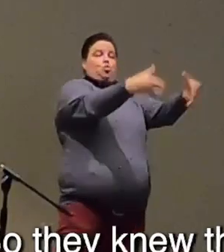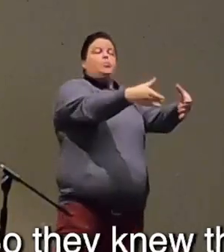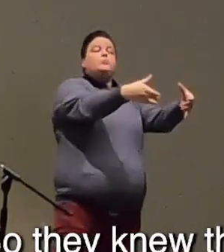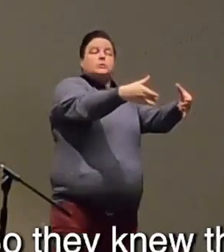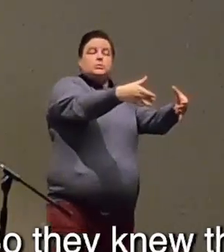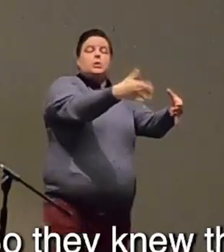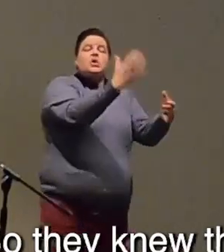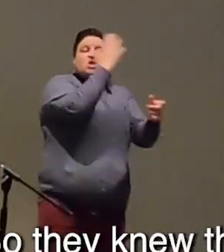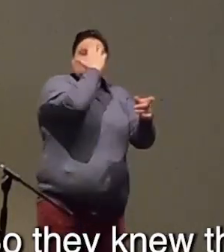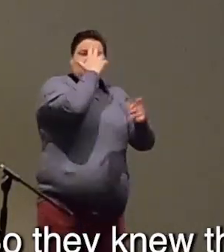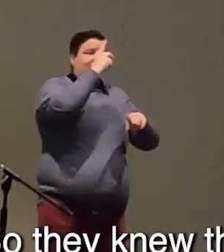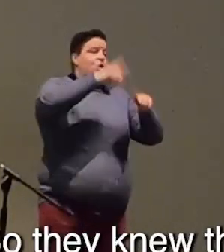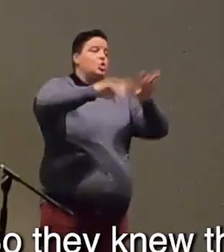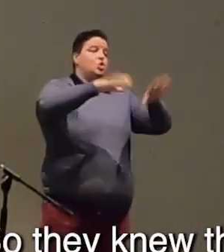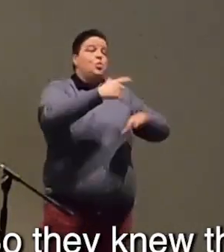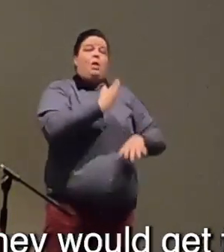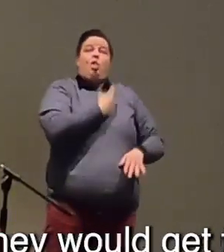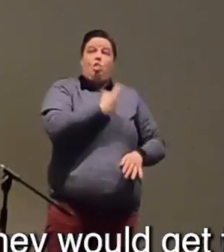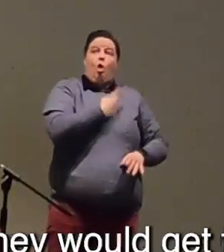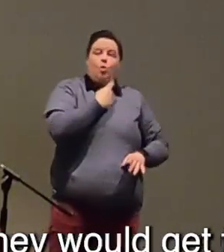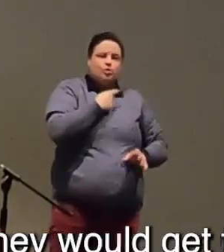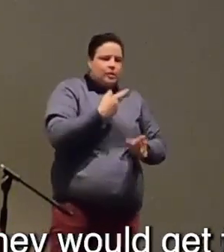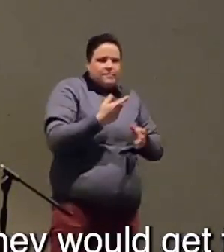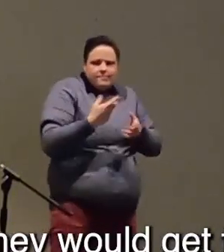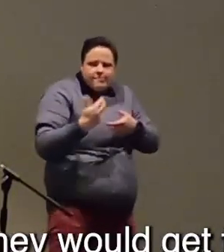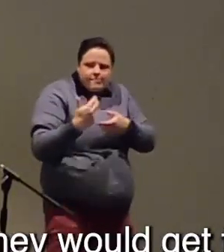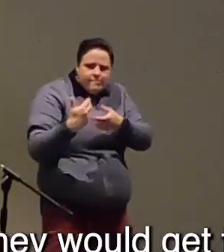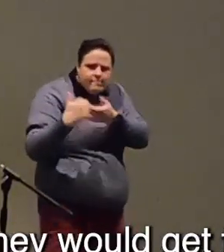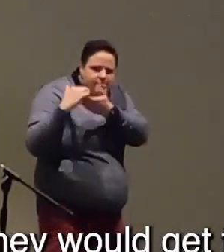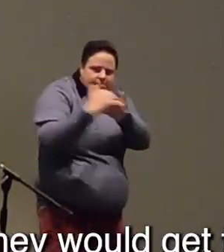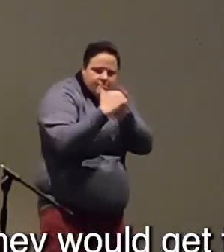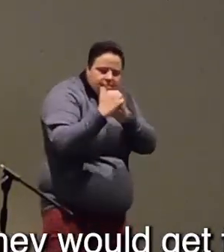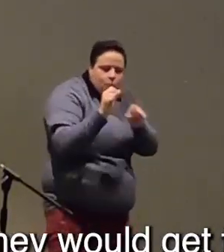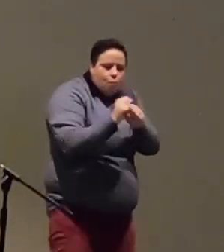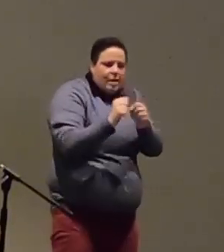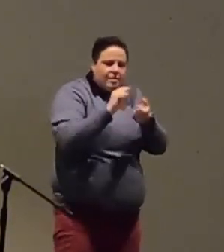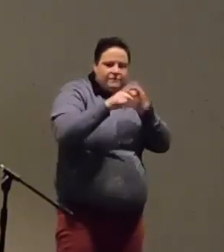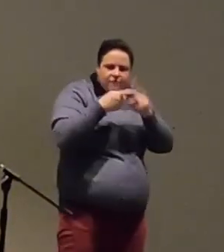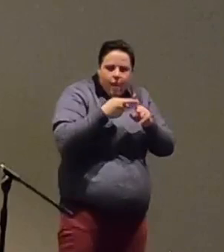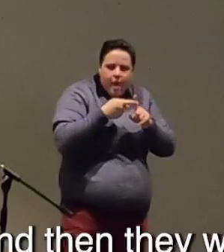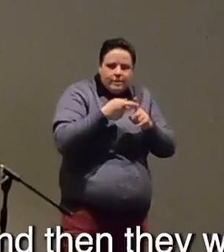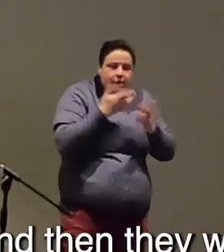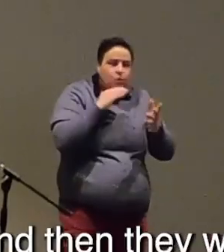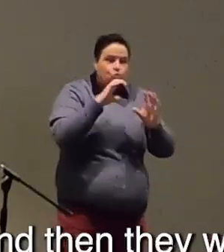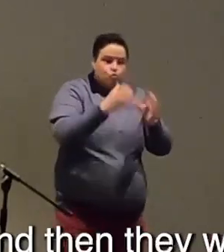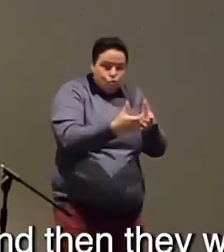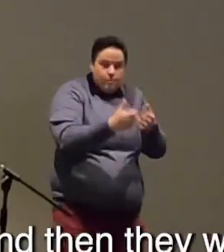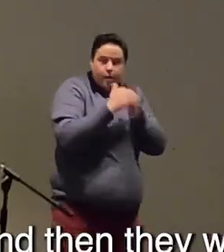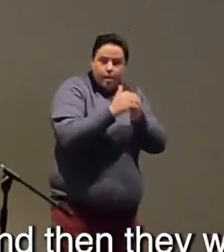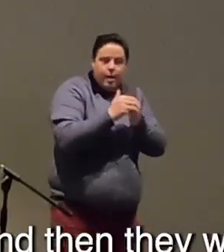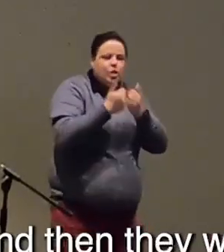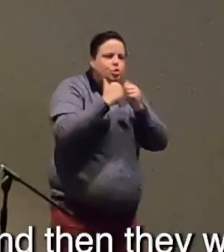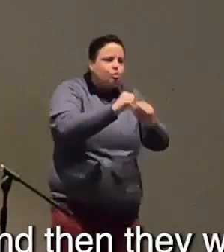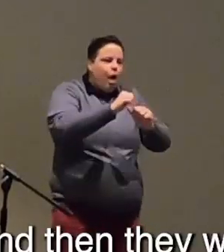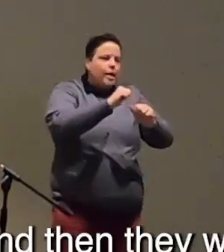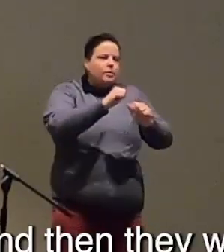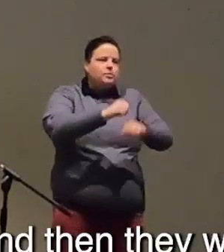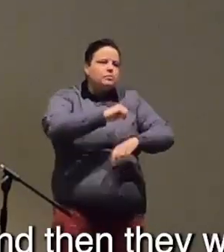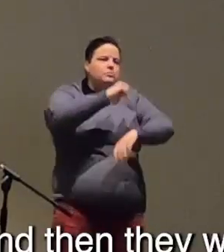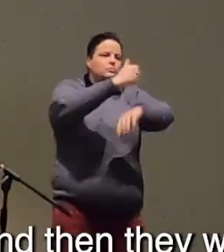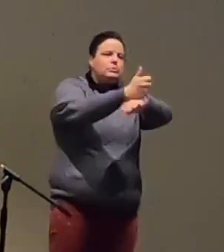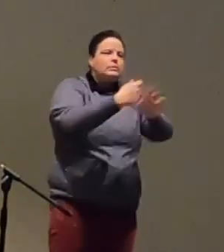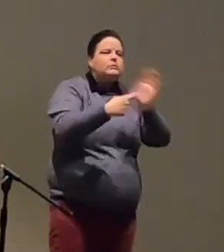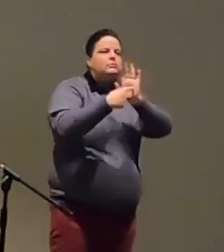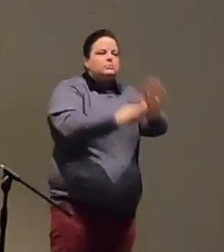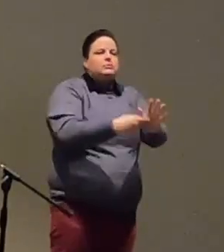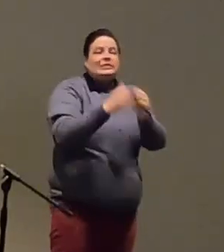So they knew that they couldn't do it alone, so they would get together with their friends and they would have a group and then they would try to get exhibited together.